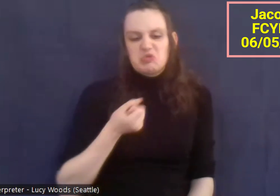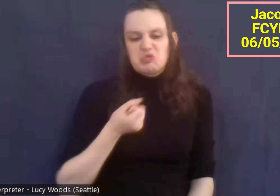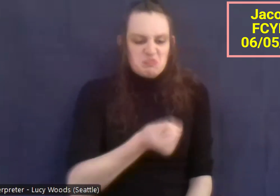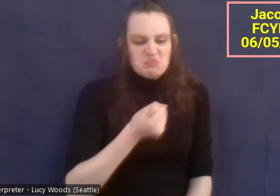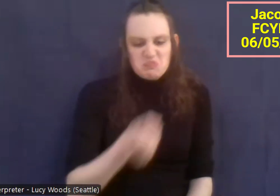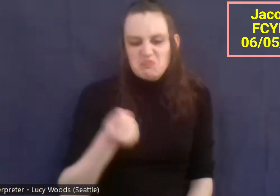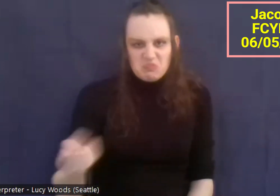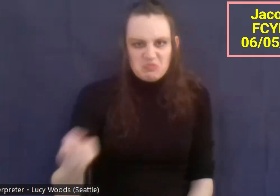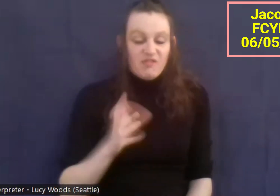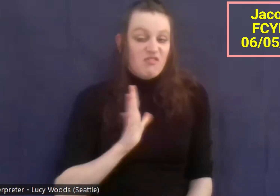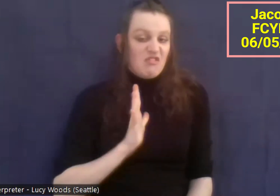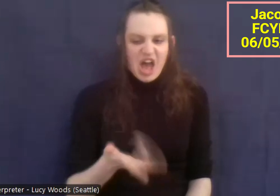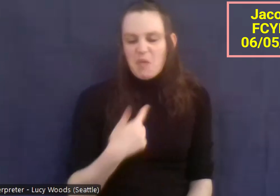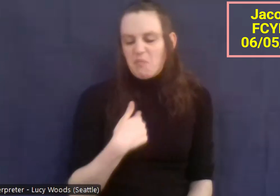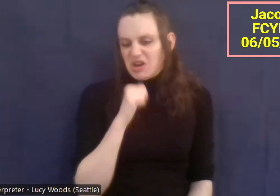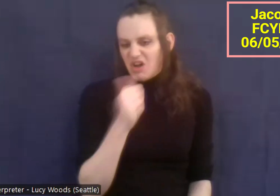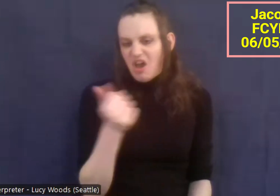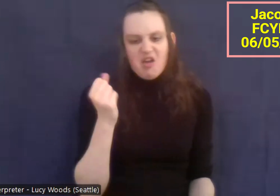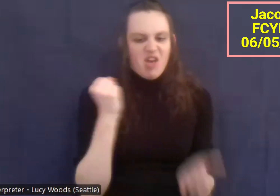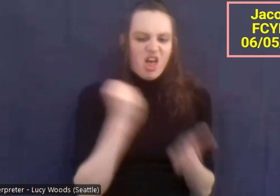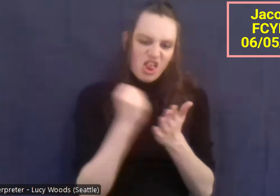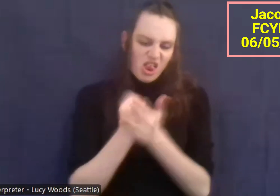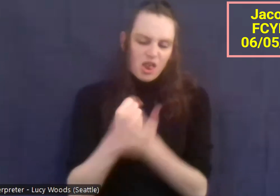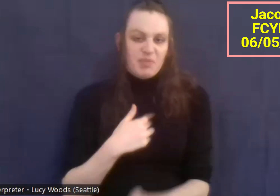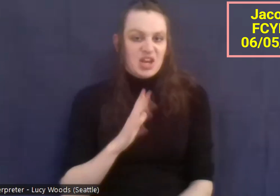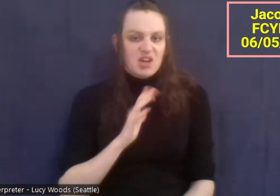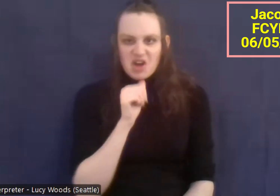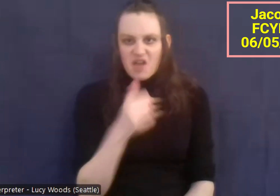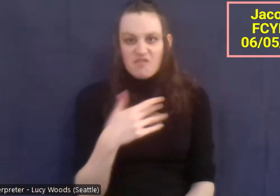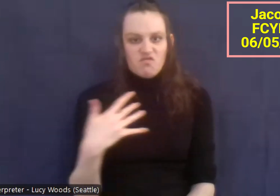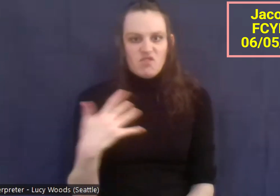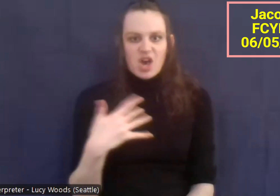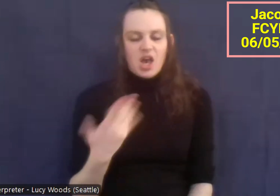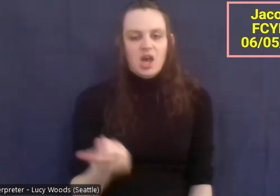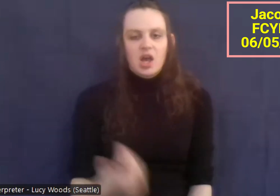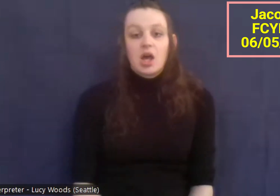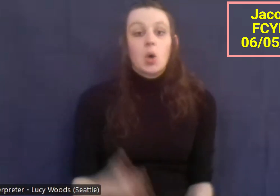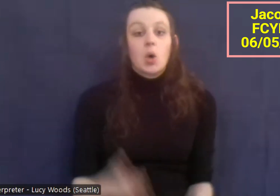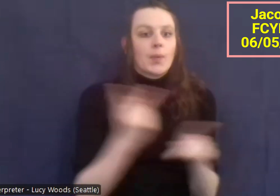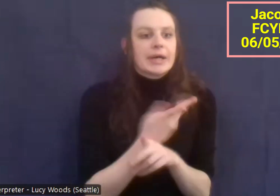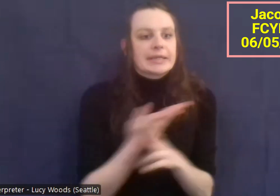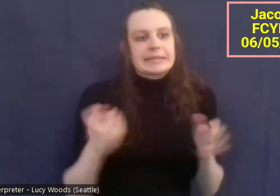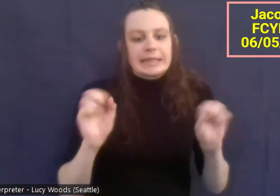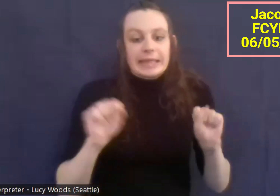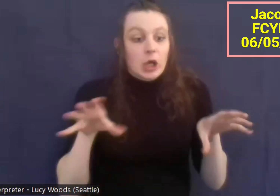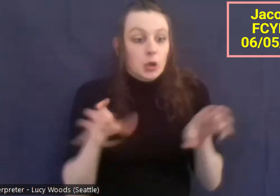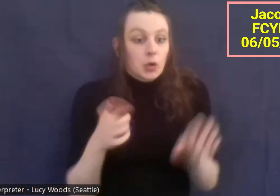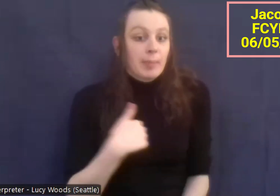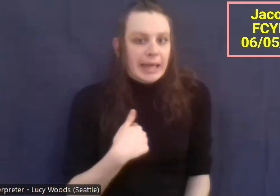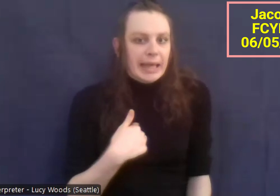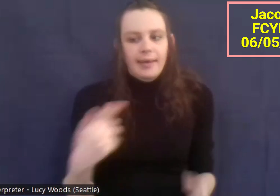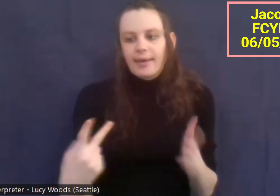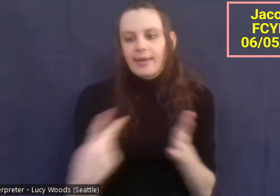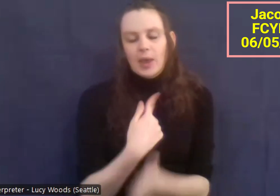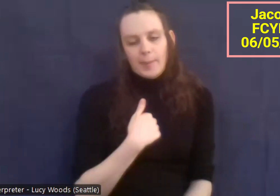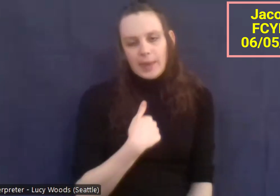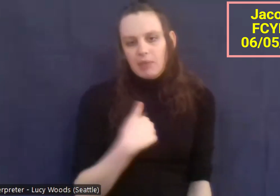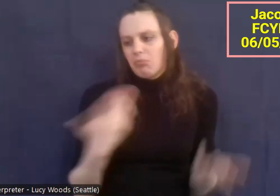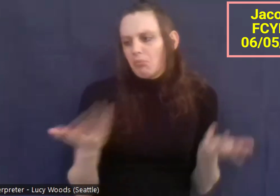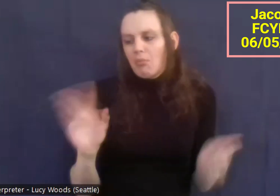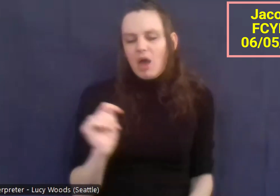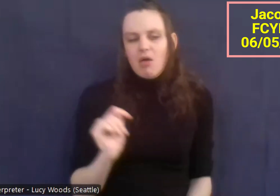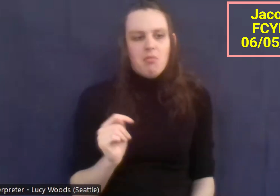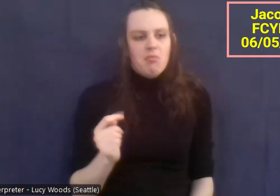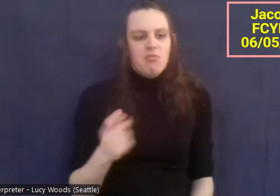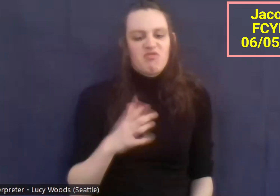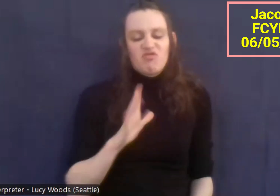violence at all. The worst thing you could do is kill me, and you'd be doing me a favor. Um, but 8 people, I'm not going to win that